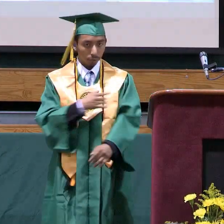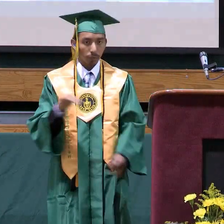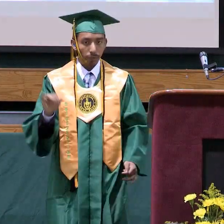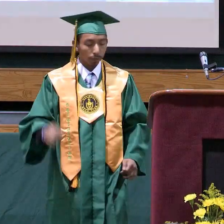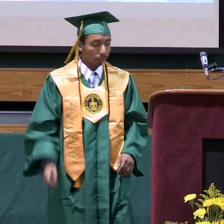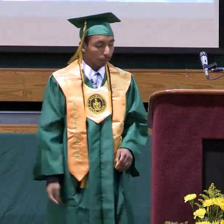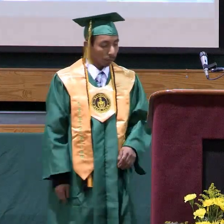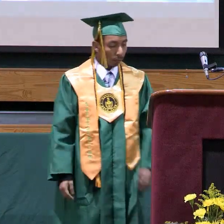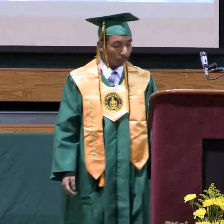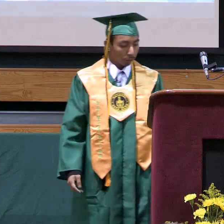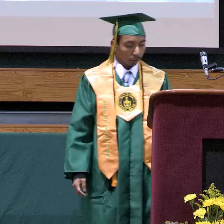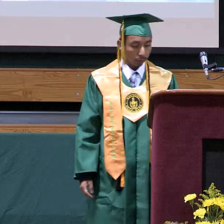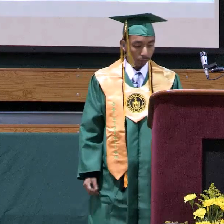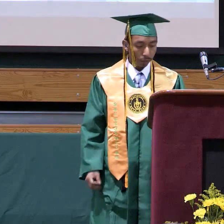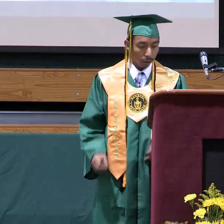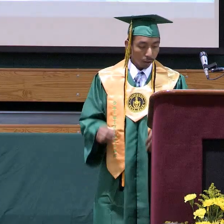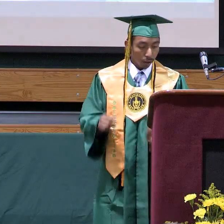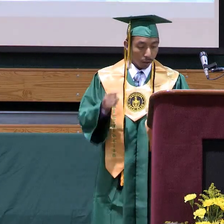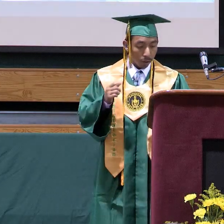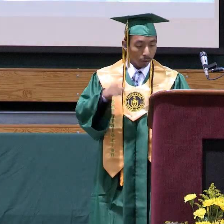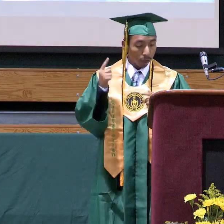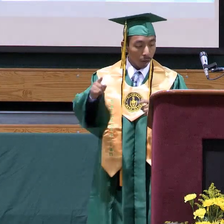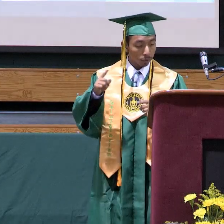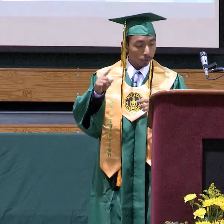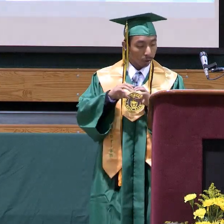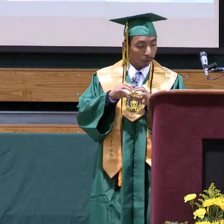Being here has helped my own sign language skills to grow and develop.